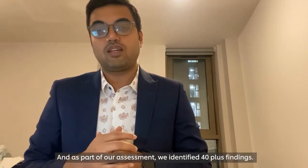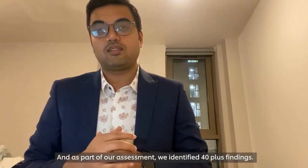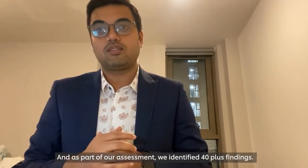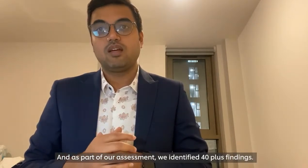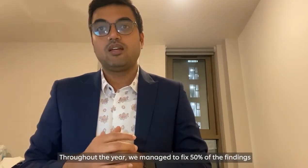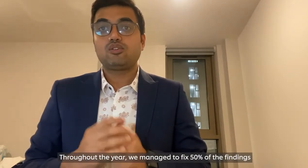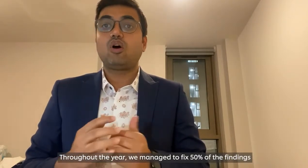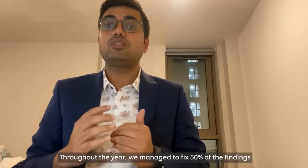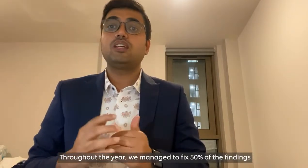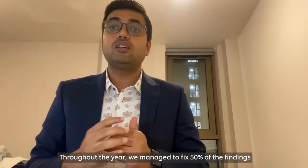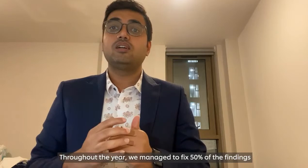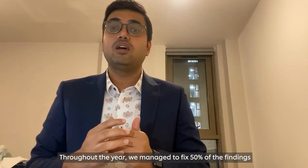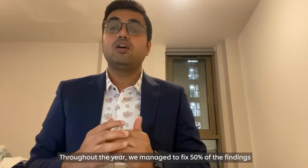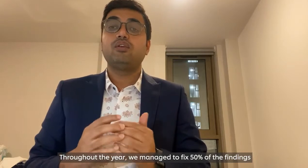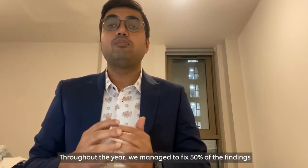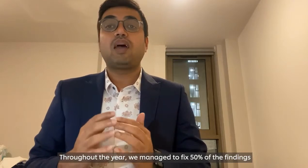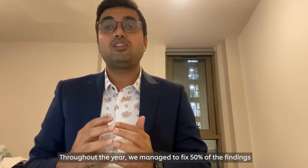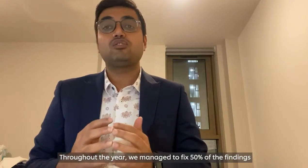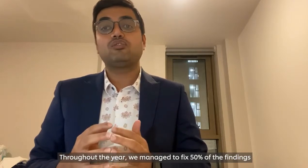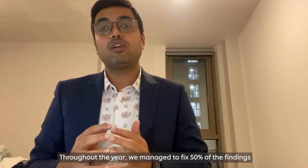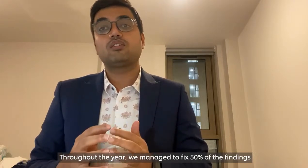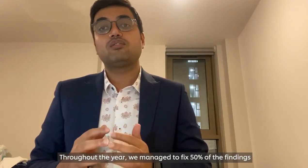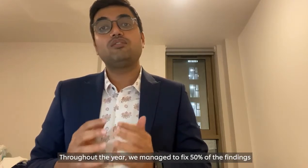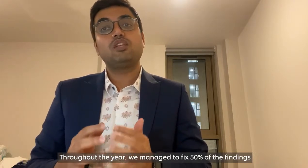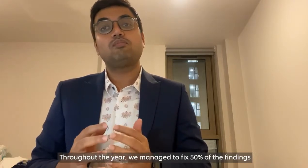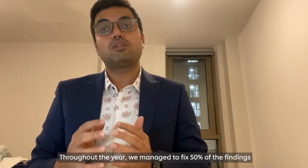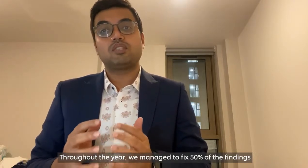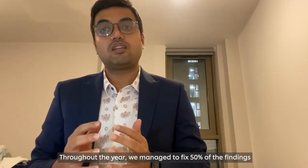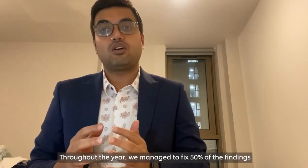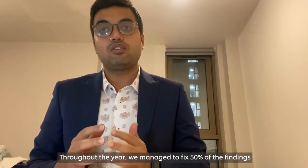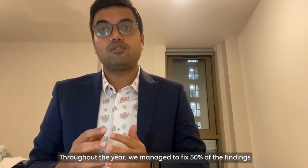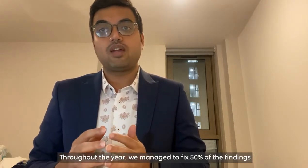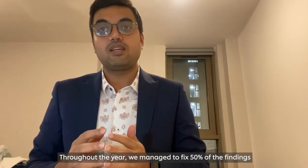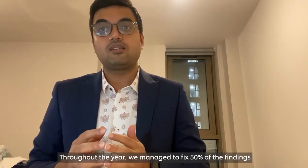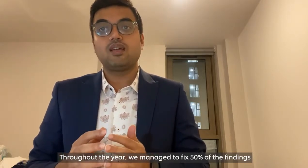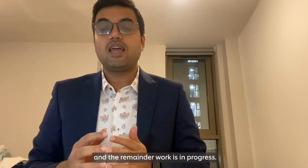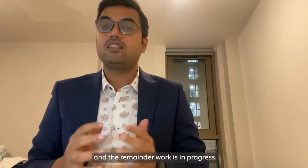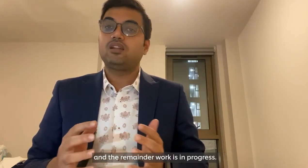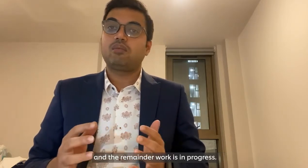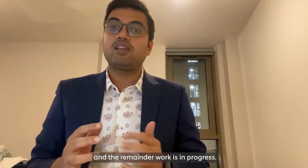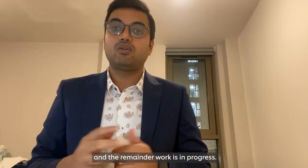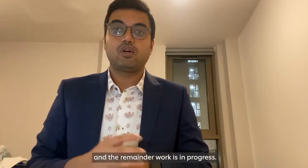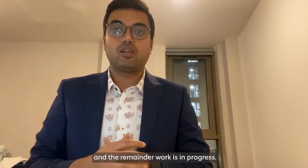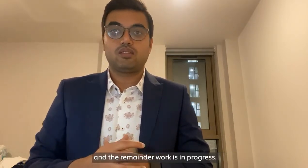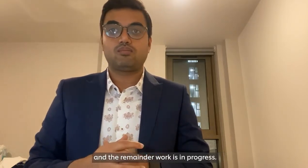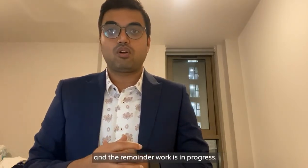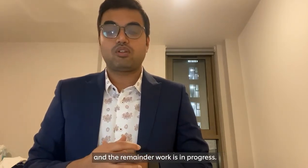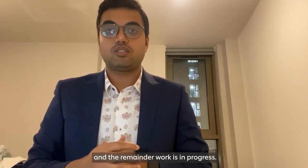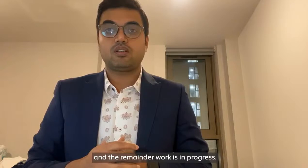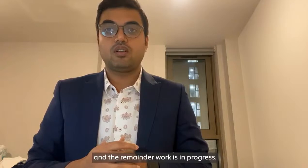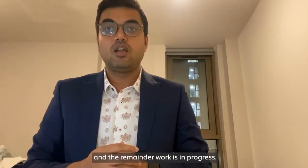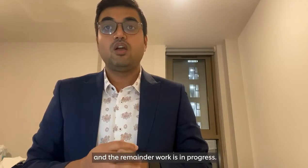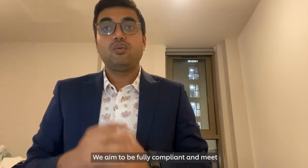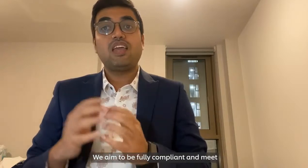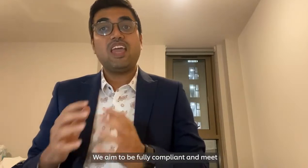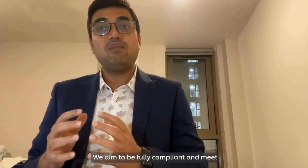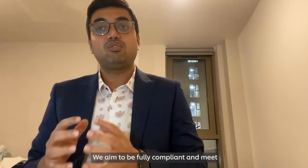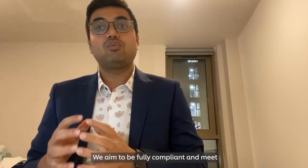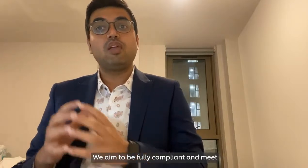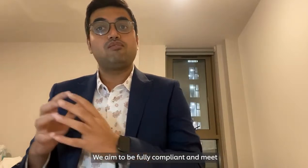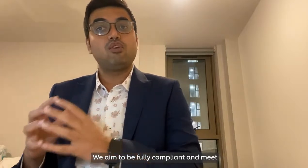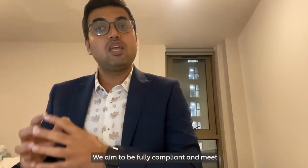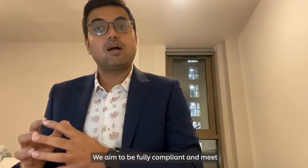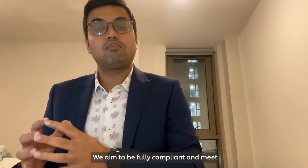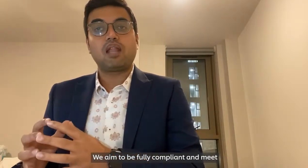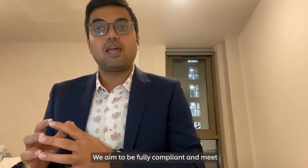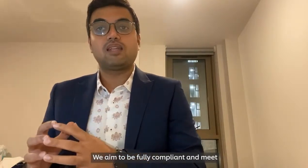plus findings. Throughout the year, we managed to fix 50% of the findings and the remainder work is in progress. We aim